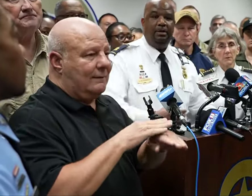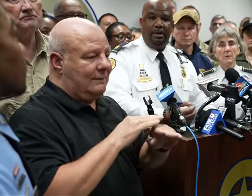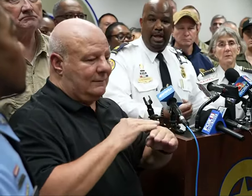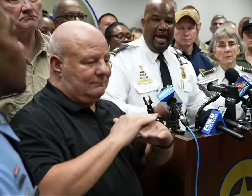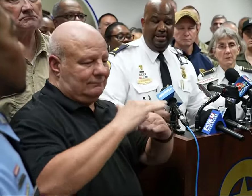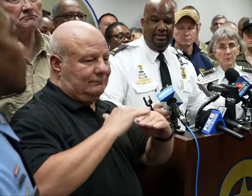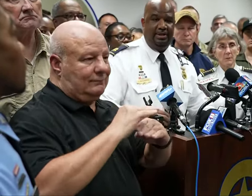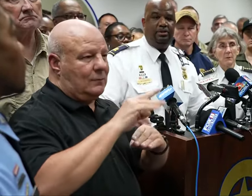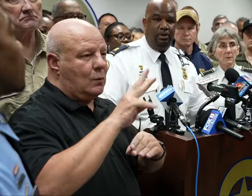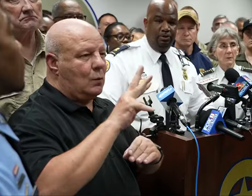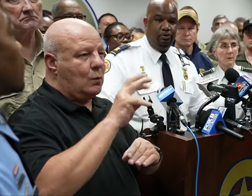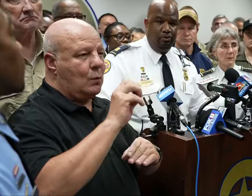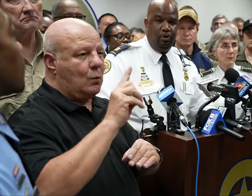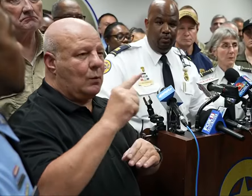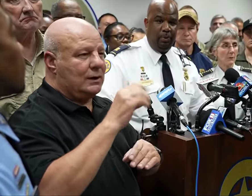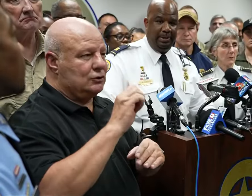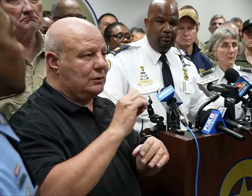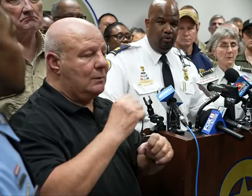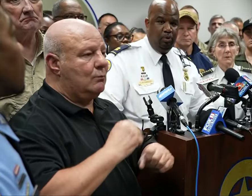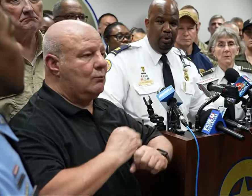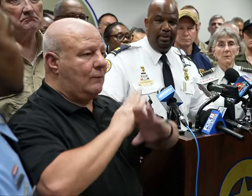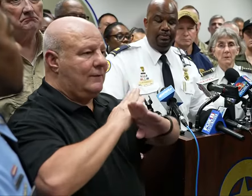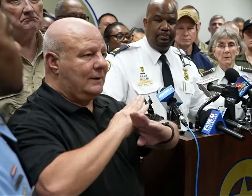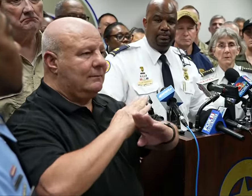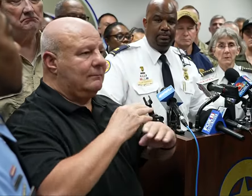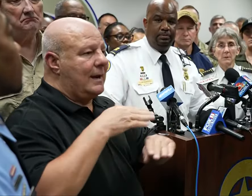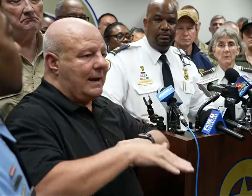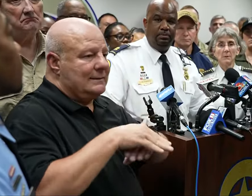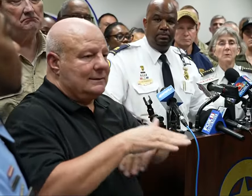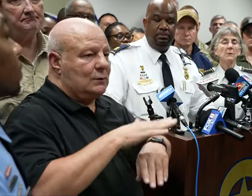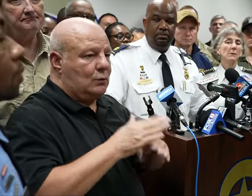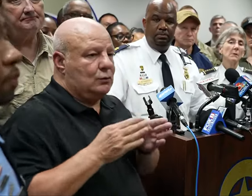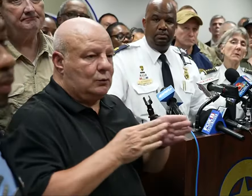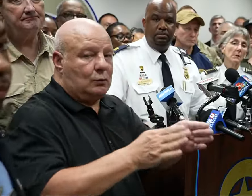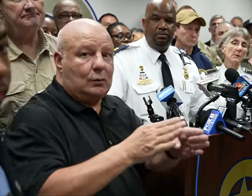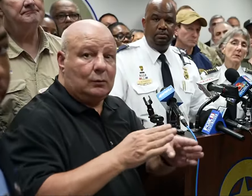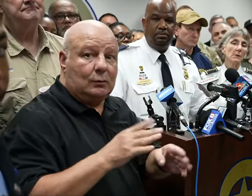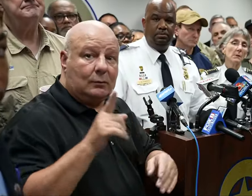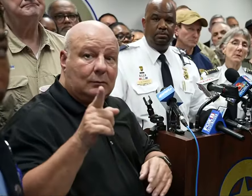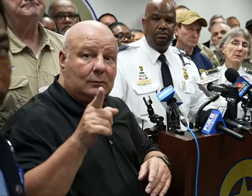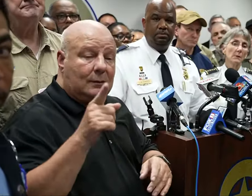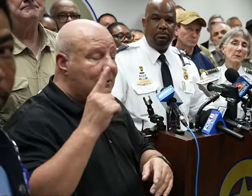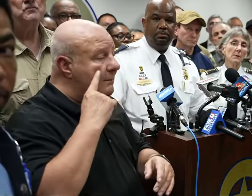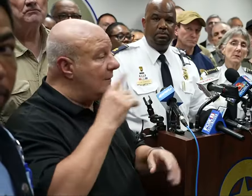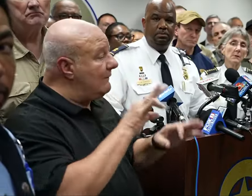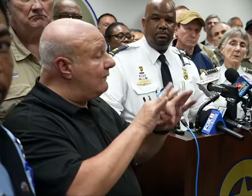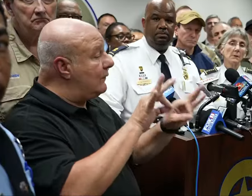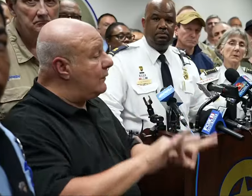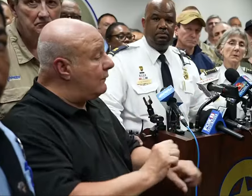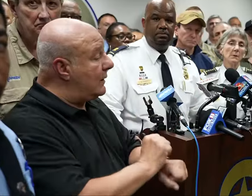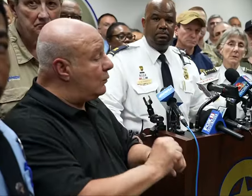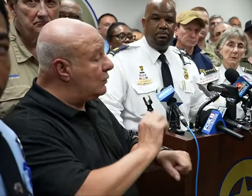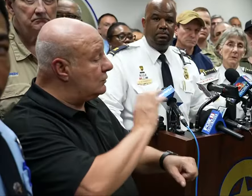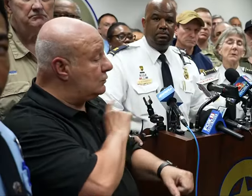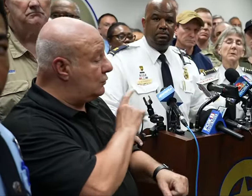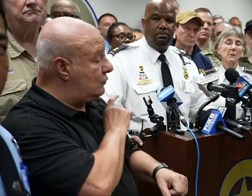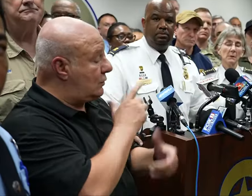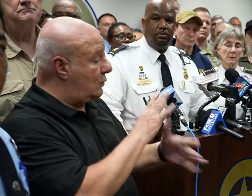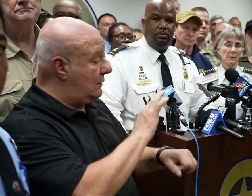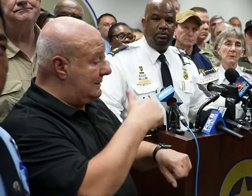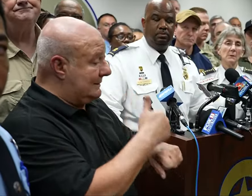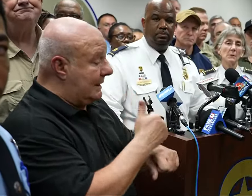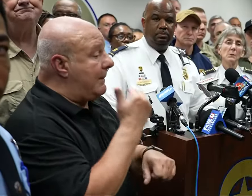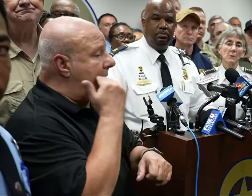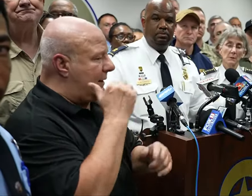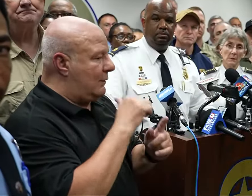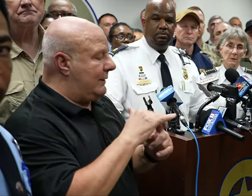preventing access onto the roadway. And in terms of the framework of security that was already in place on Bourbon Street, I know